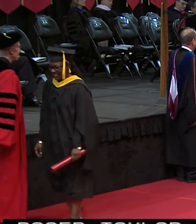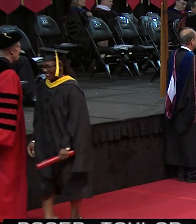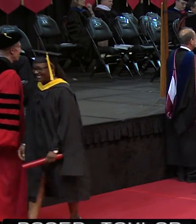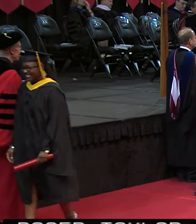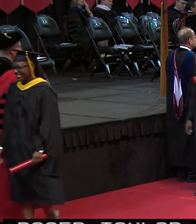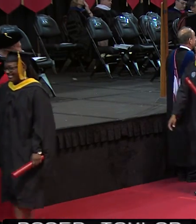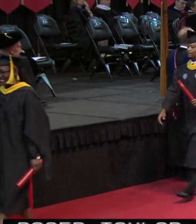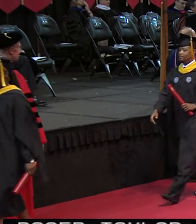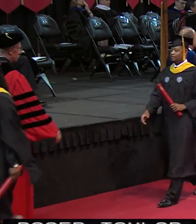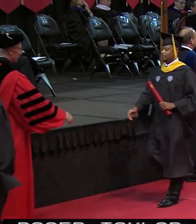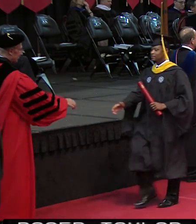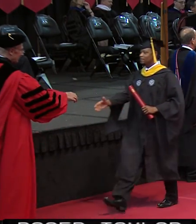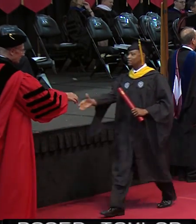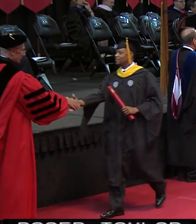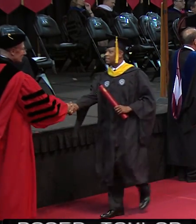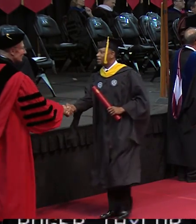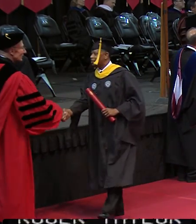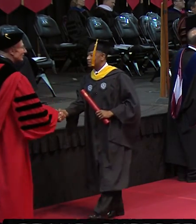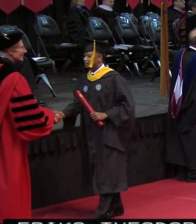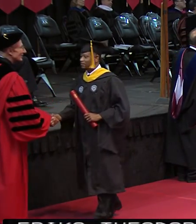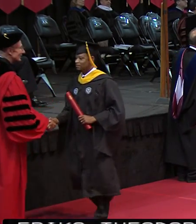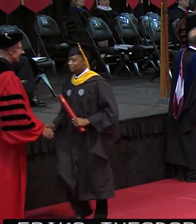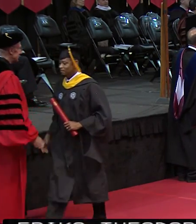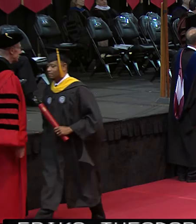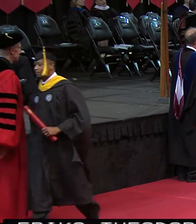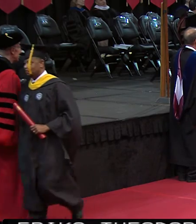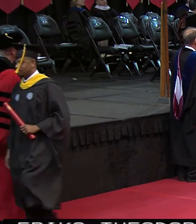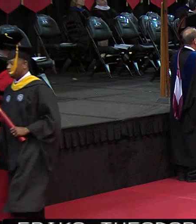Rita Aisha Hope West.